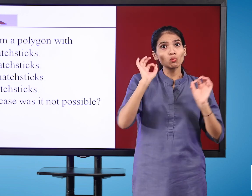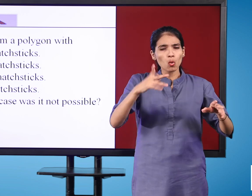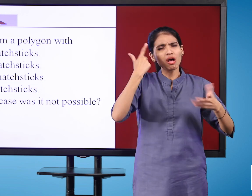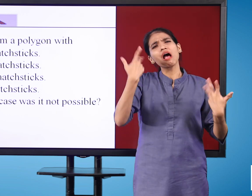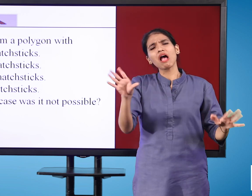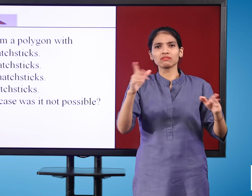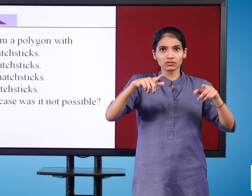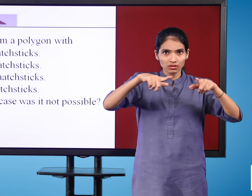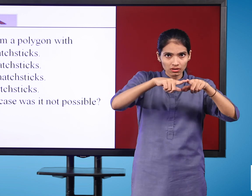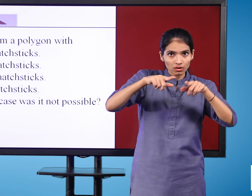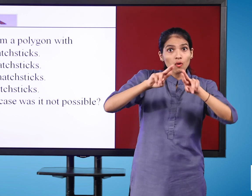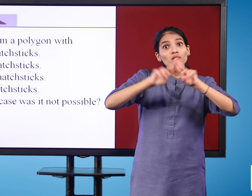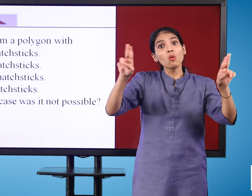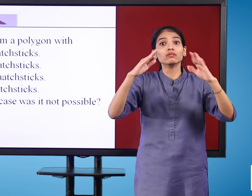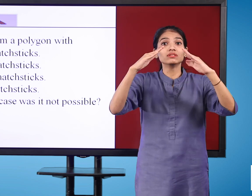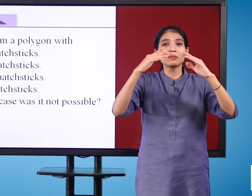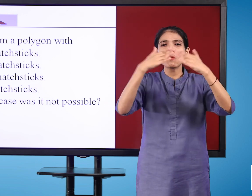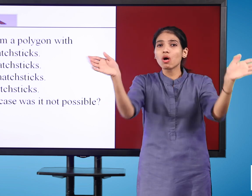was it not possible?